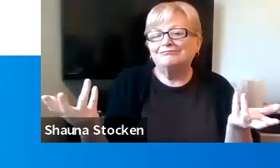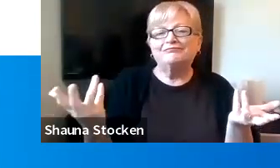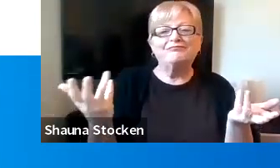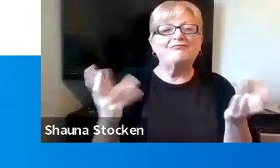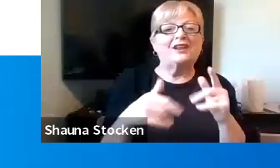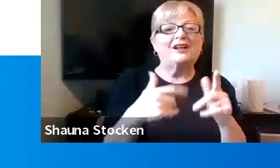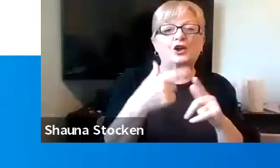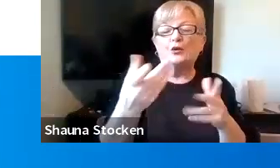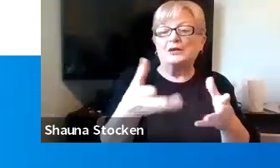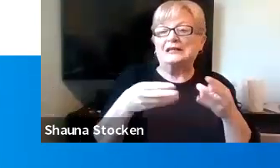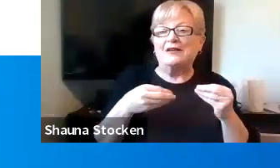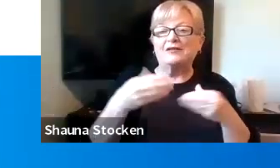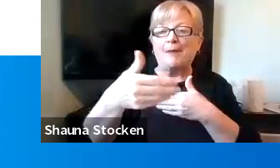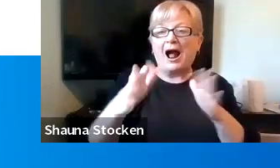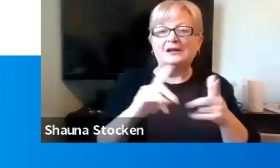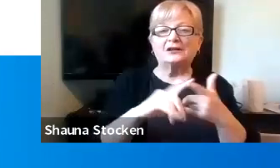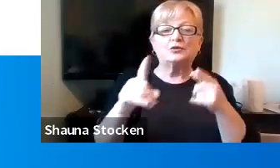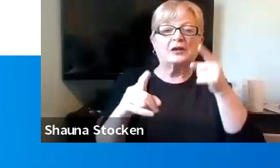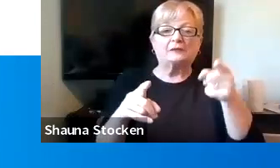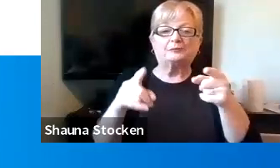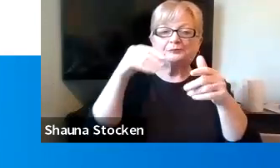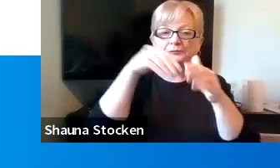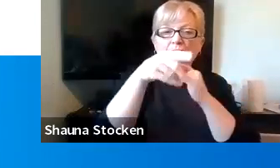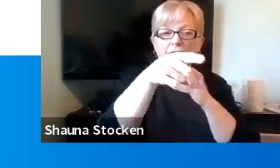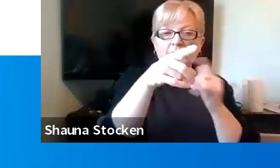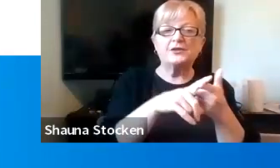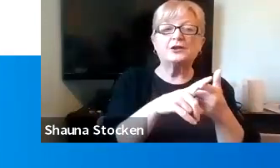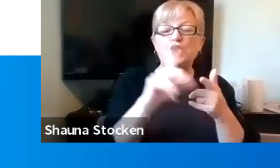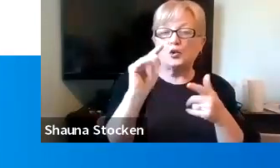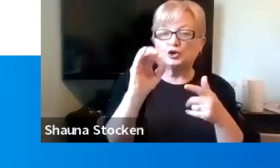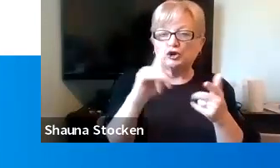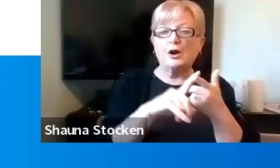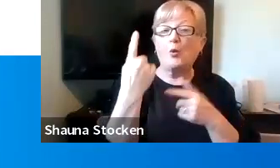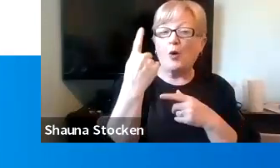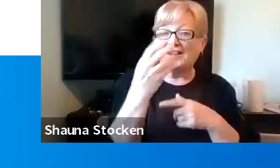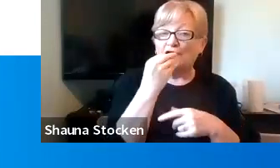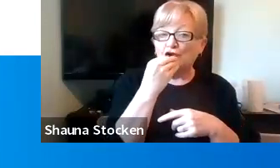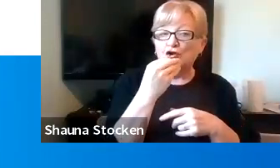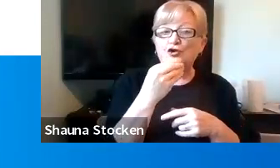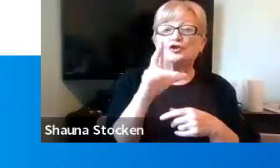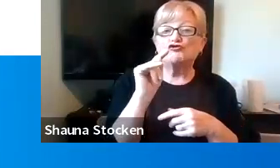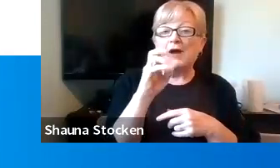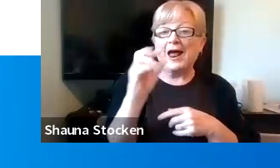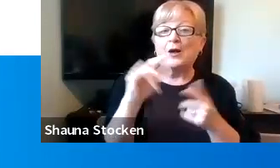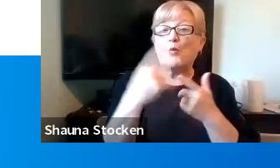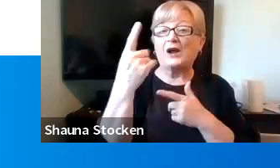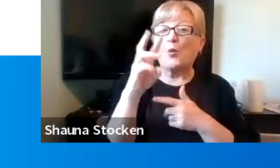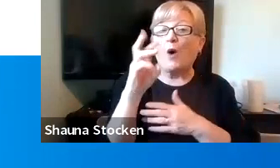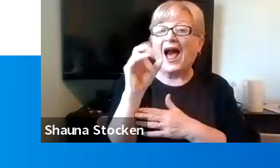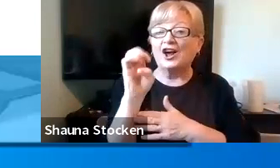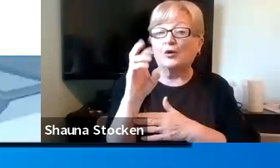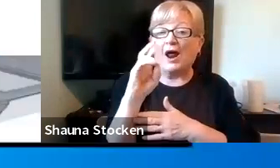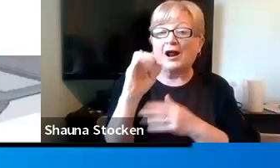box? The air fryer toaster oven itself, 1 food tray, 1 wire rack, 1